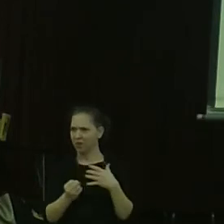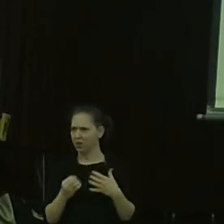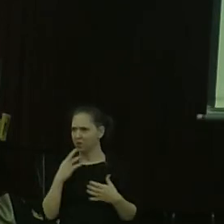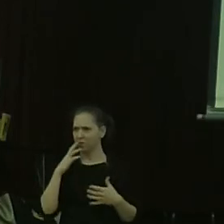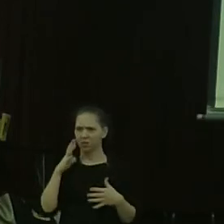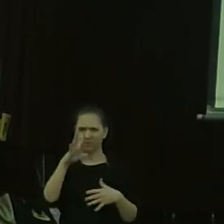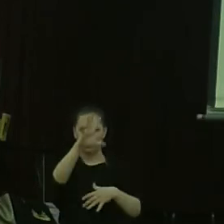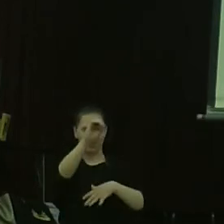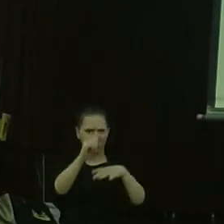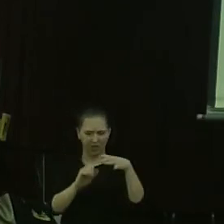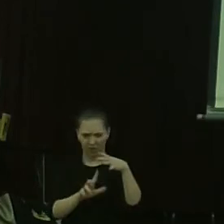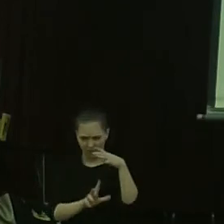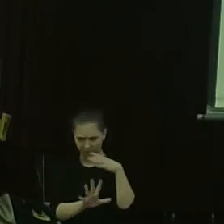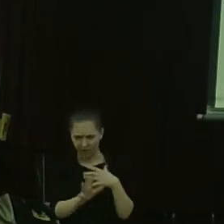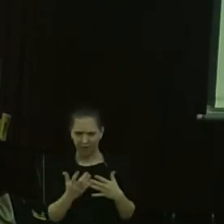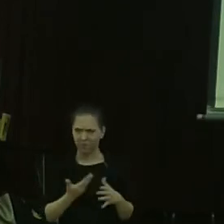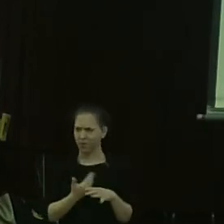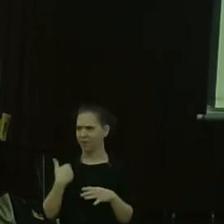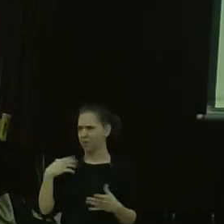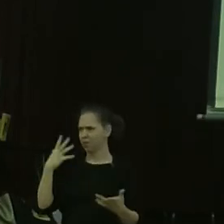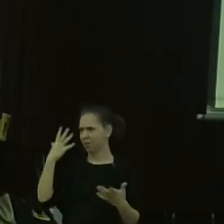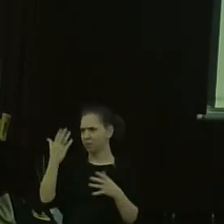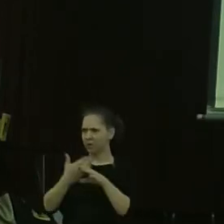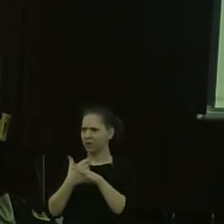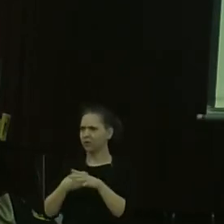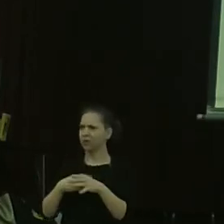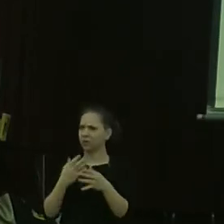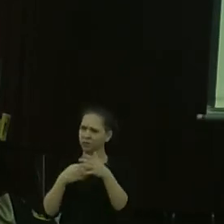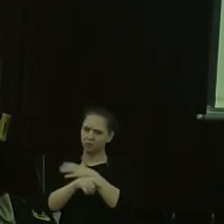Okay. Before you have to turn over